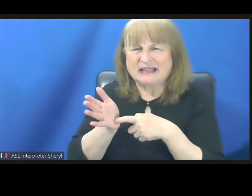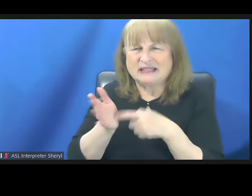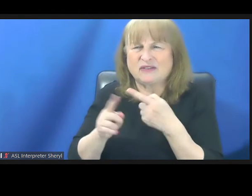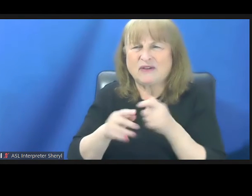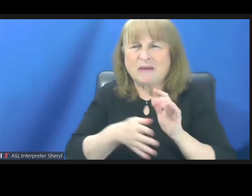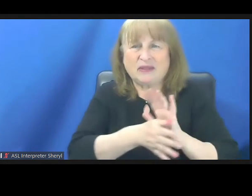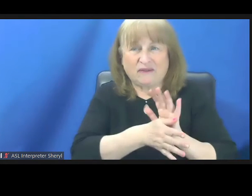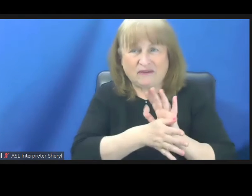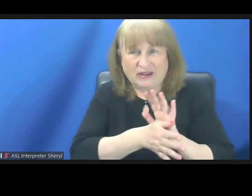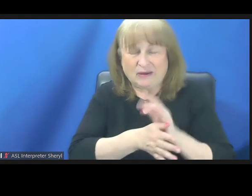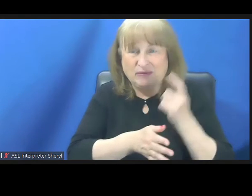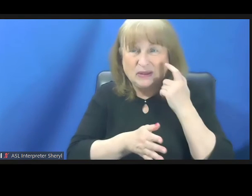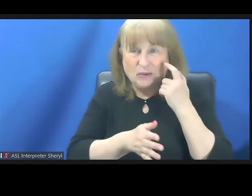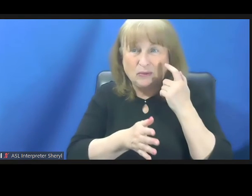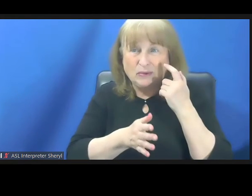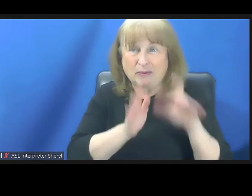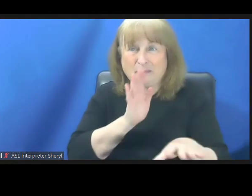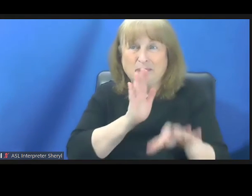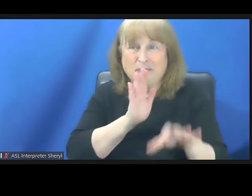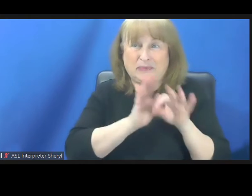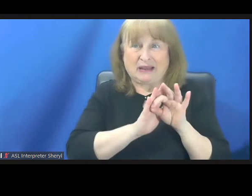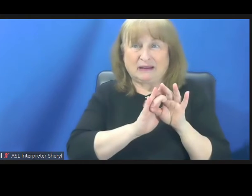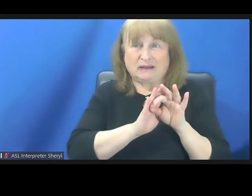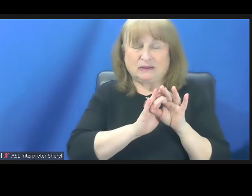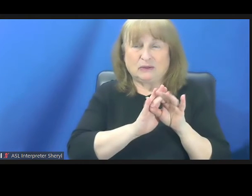demands of the film that we chose to work on.